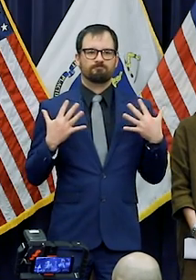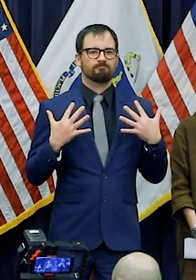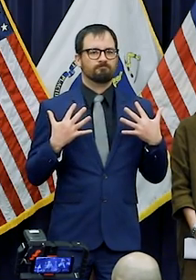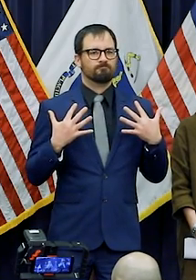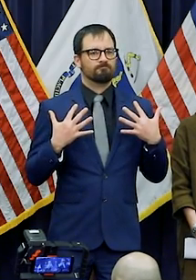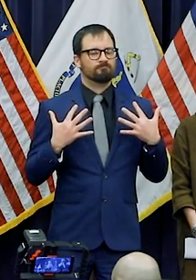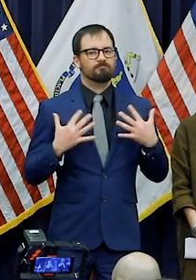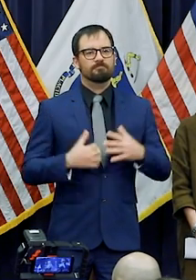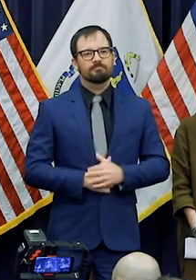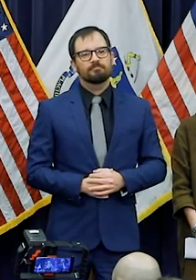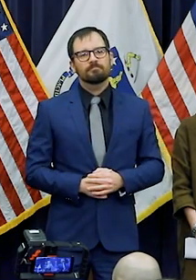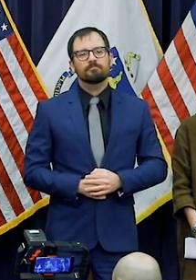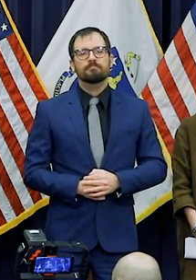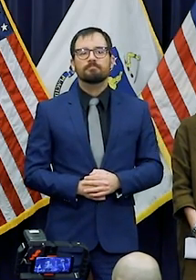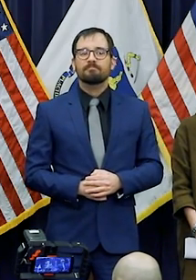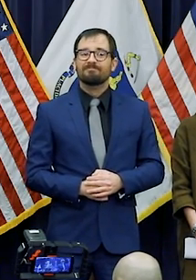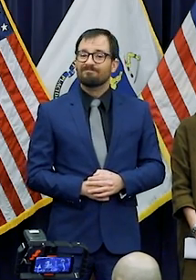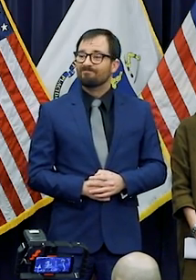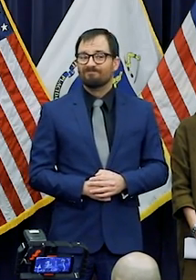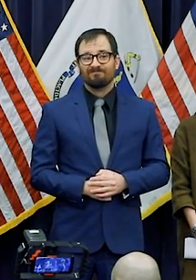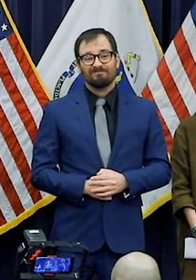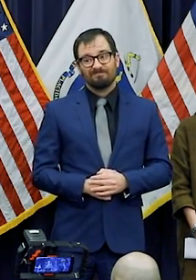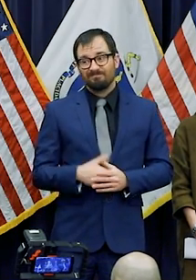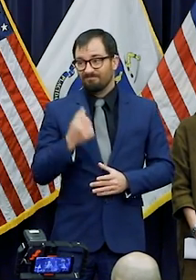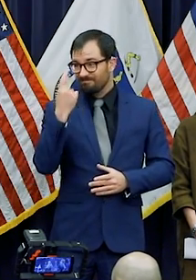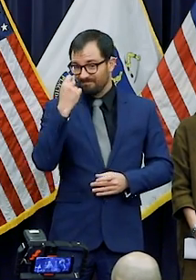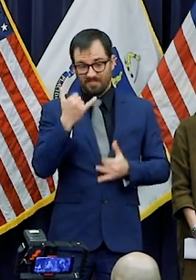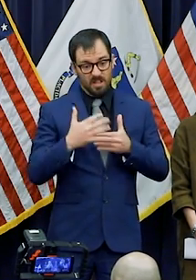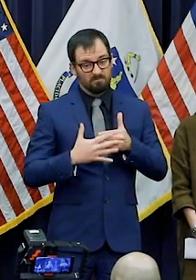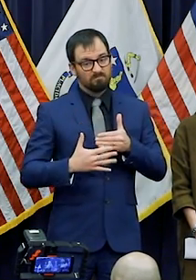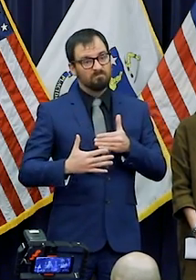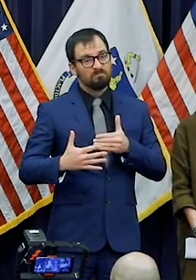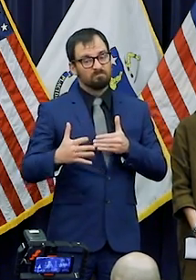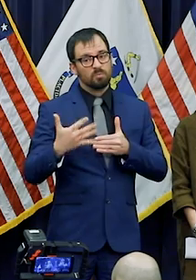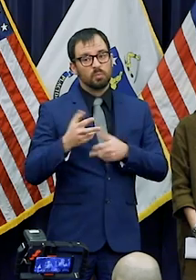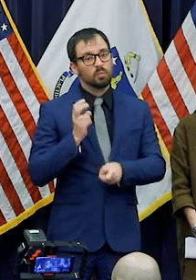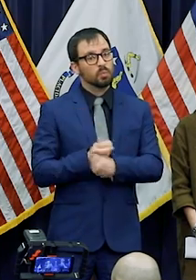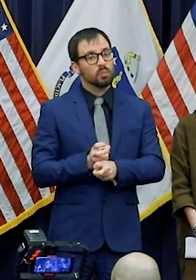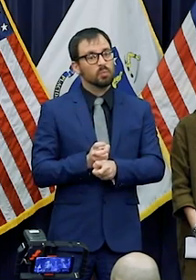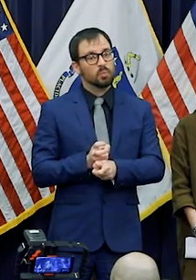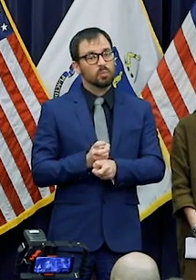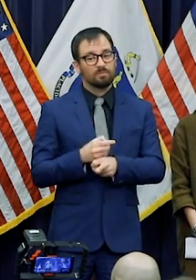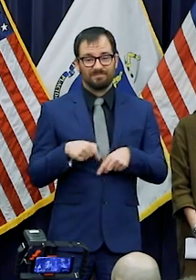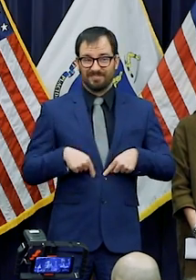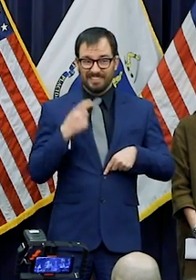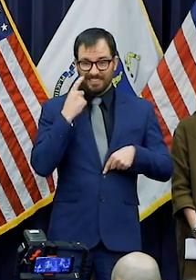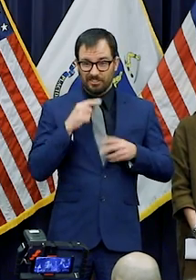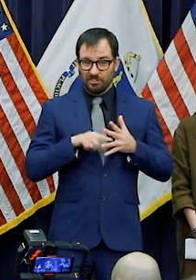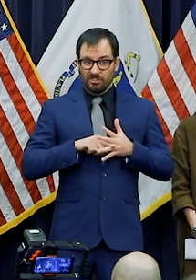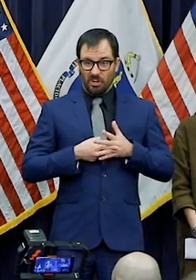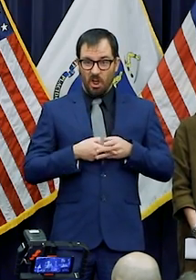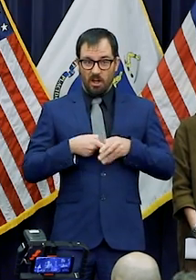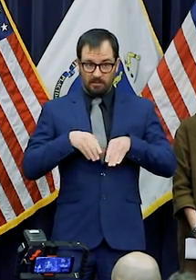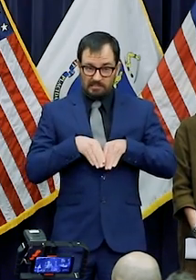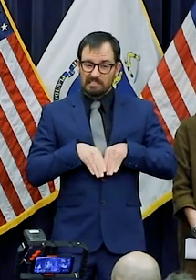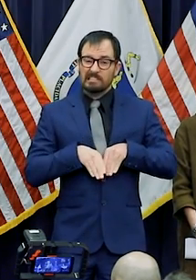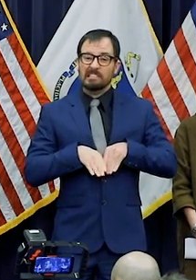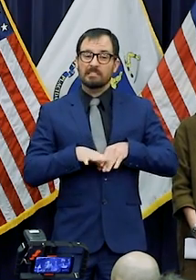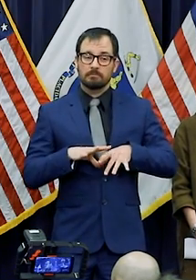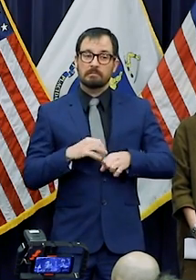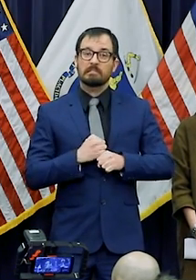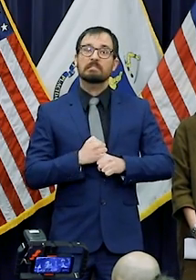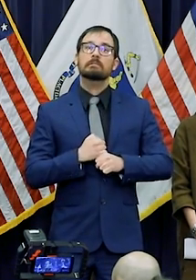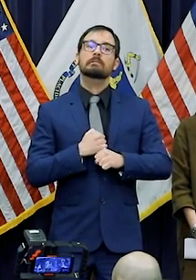very tough days ahead of us as we are still at the beginning of this battle against this virus. But we continue to have